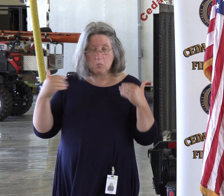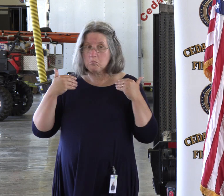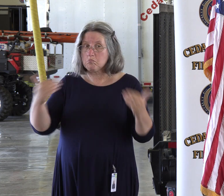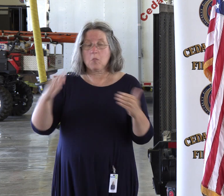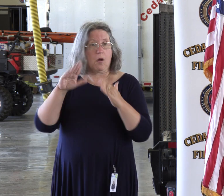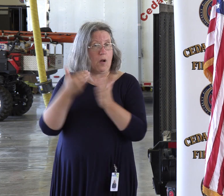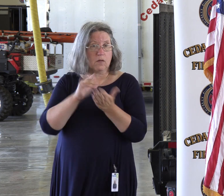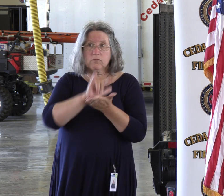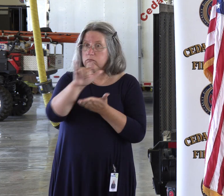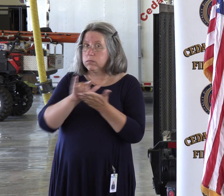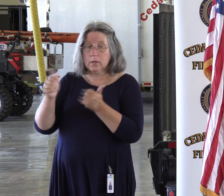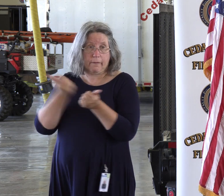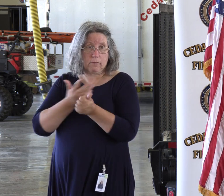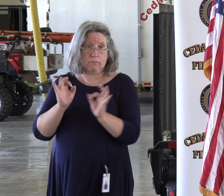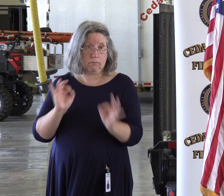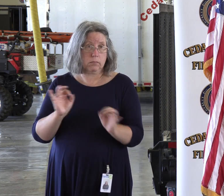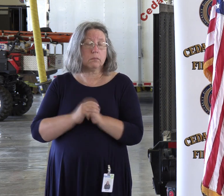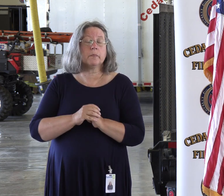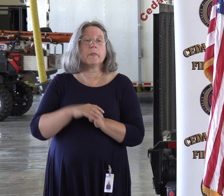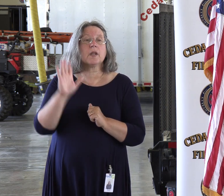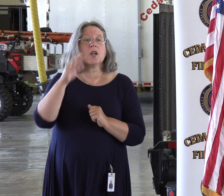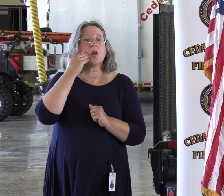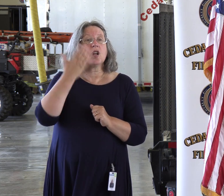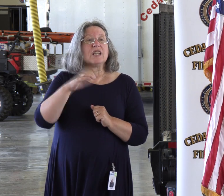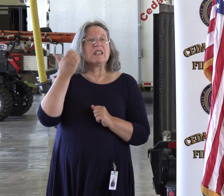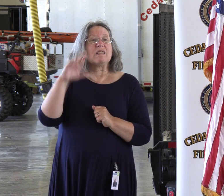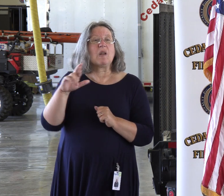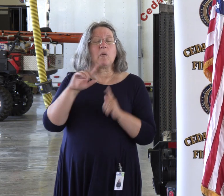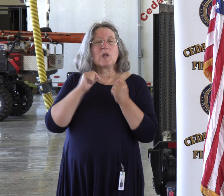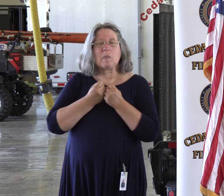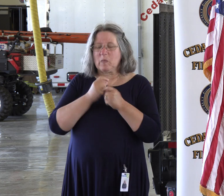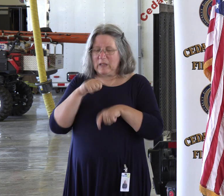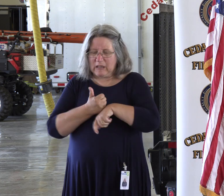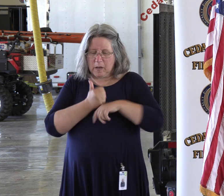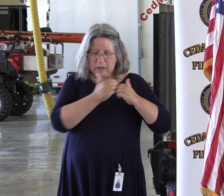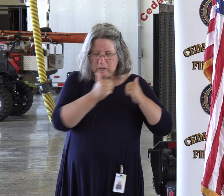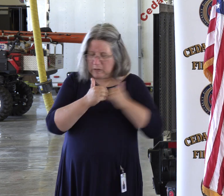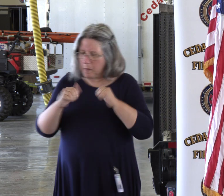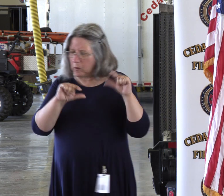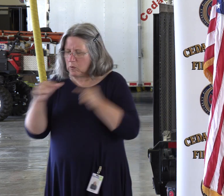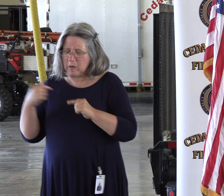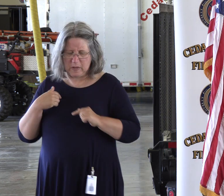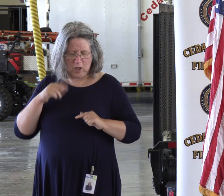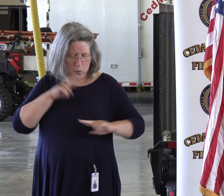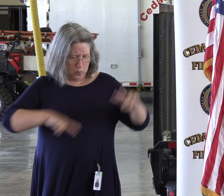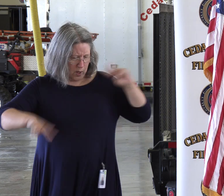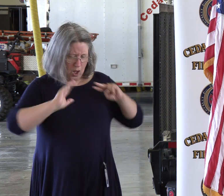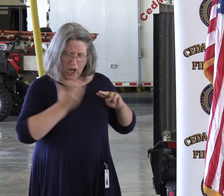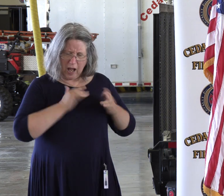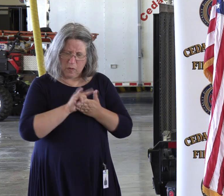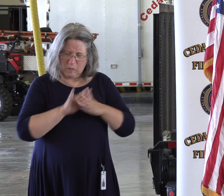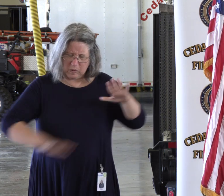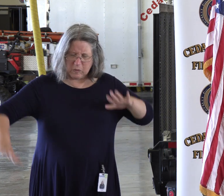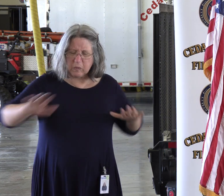the storm, CID teams split into small groups and quickly did damage assessments across our campus.